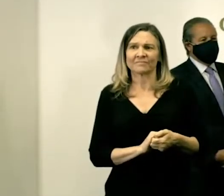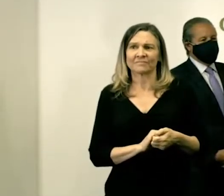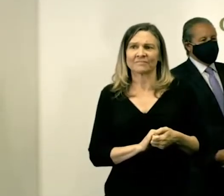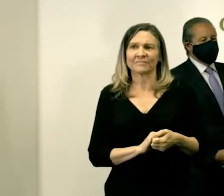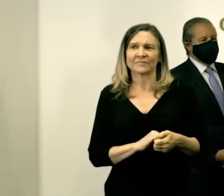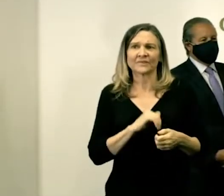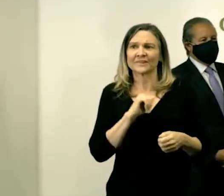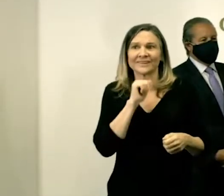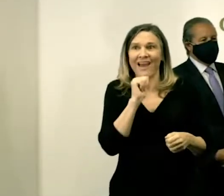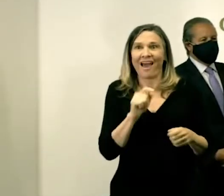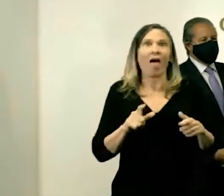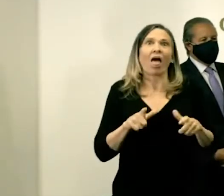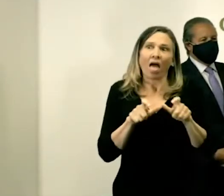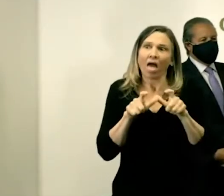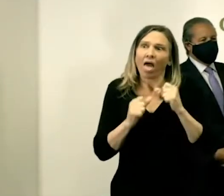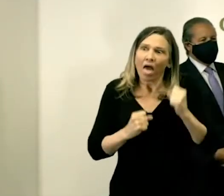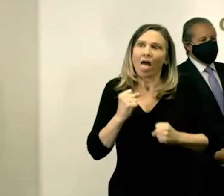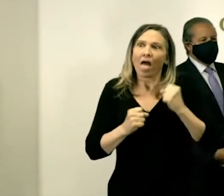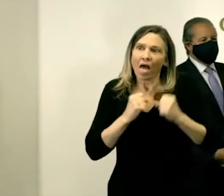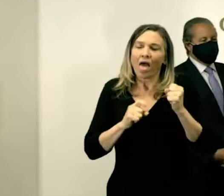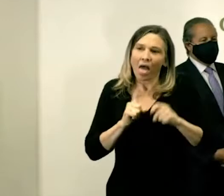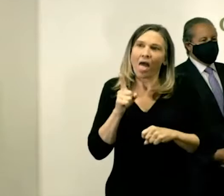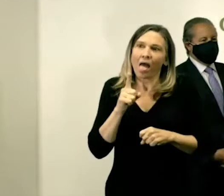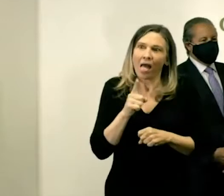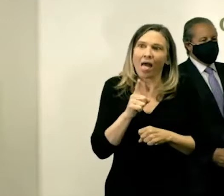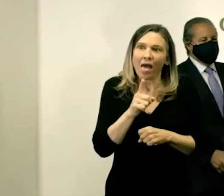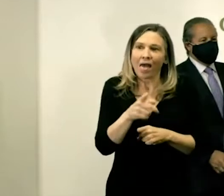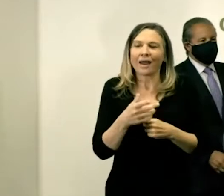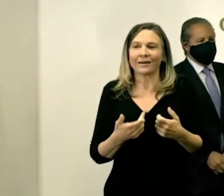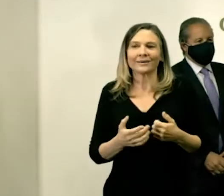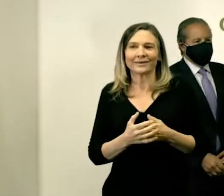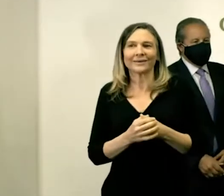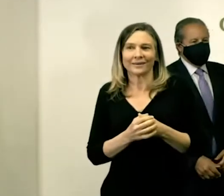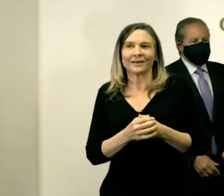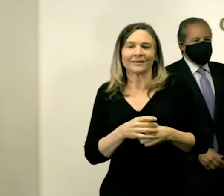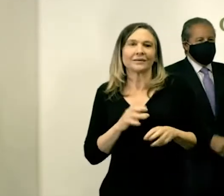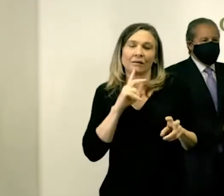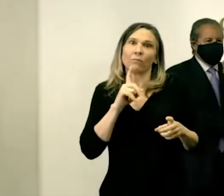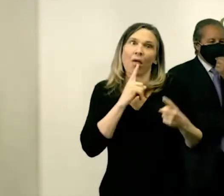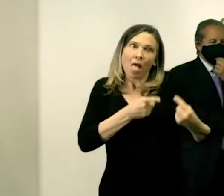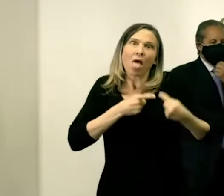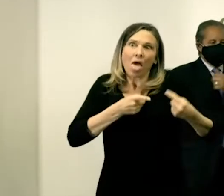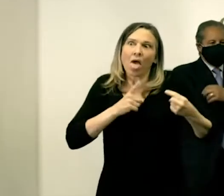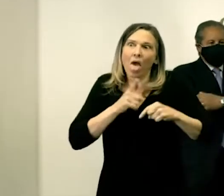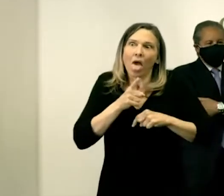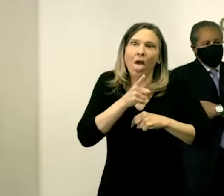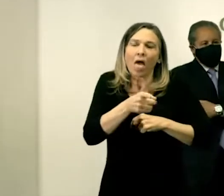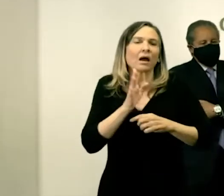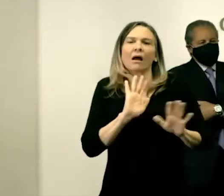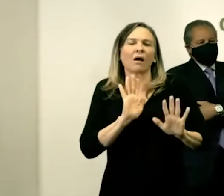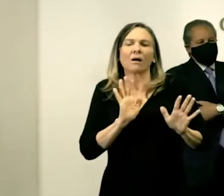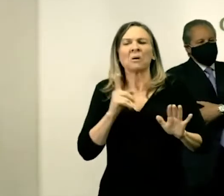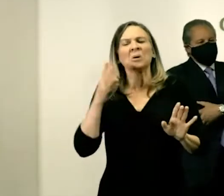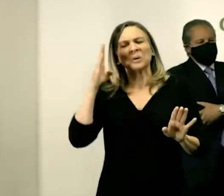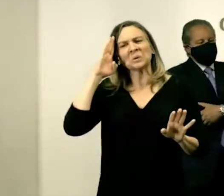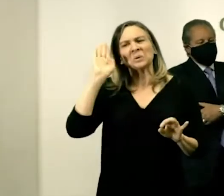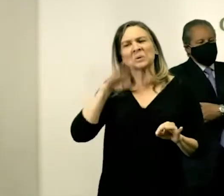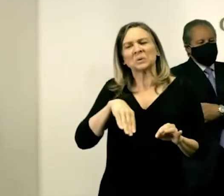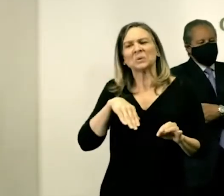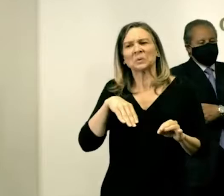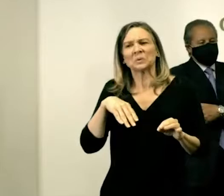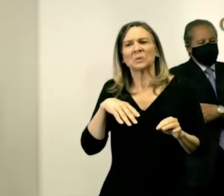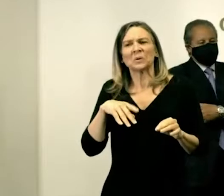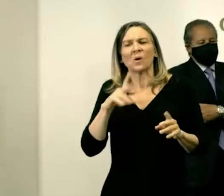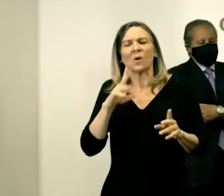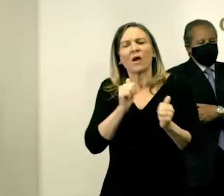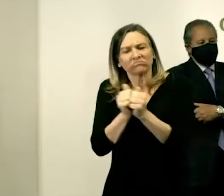is the economic recovery crisis, right? It's going to be a difficult one. But know that as we've done this collectively, we're going to continue